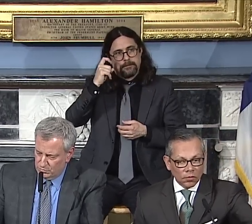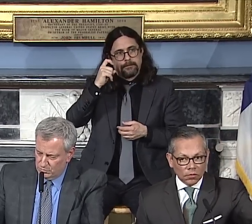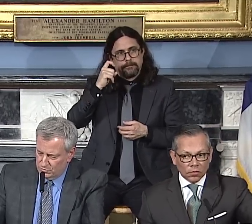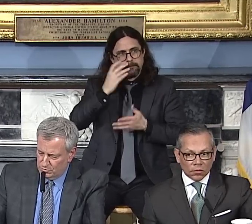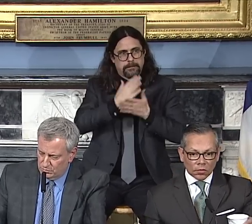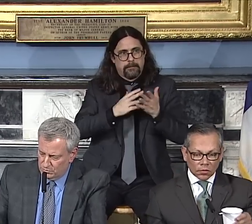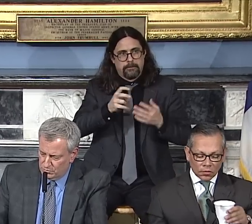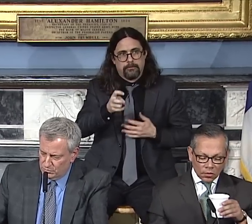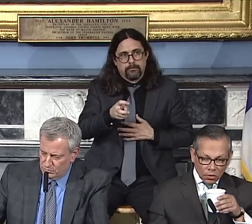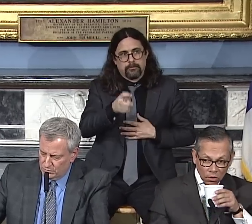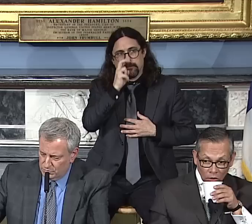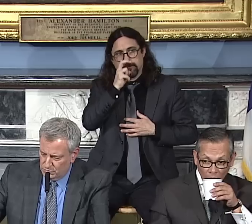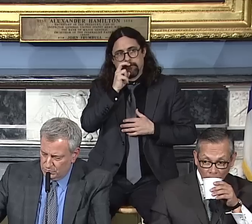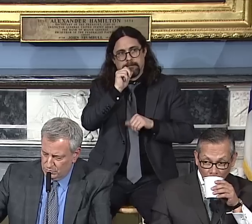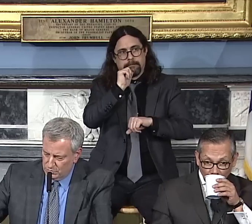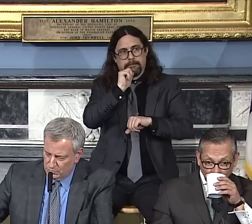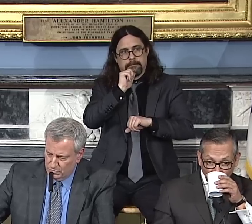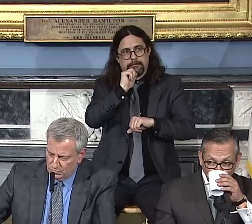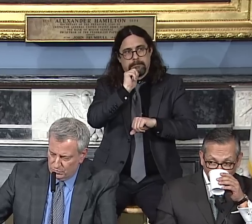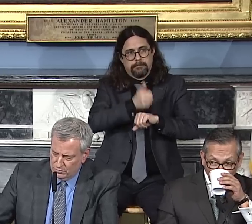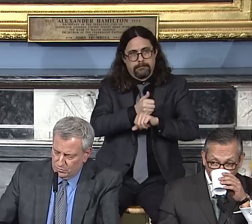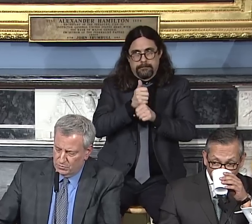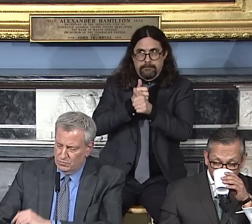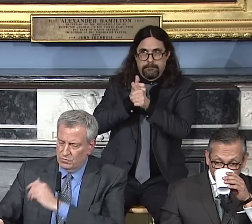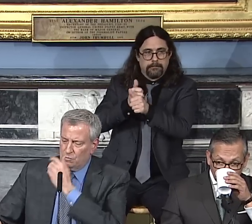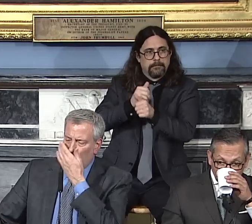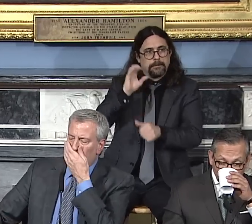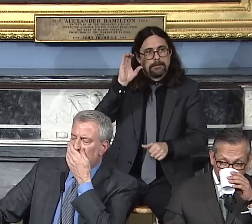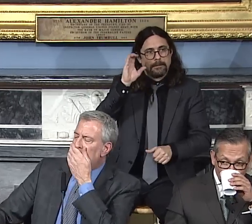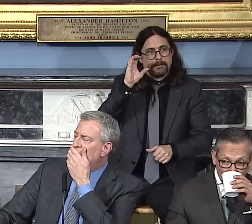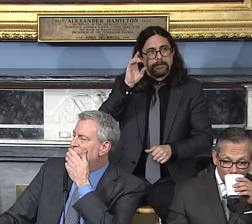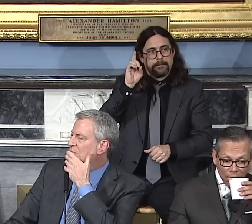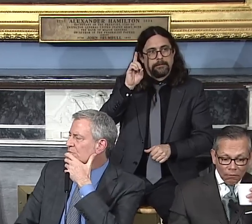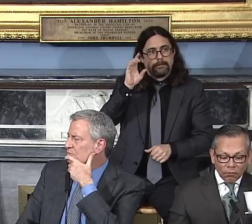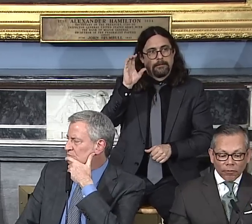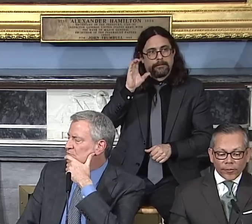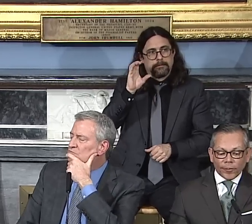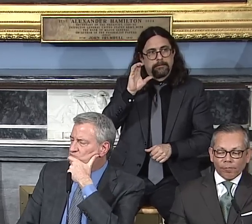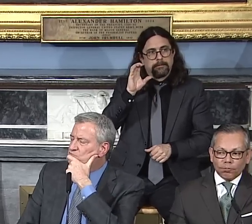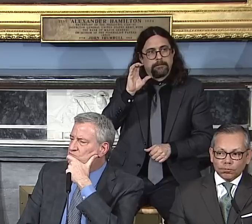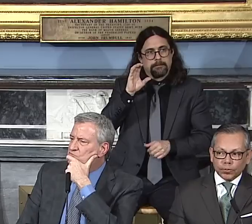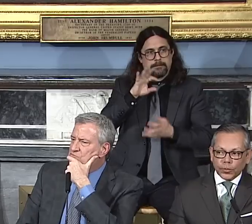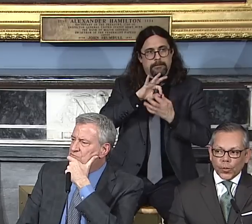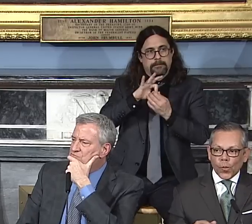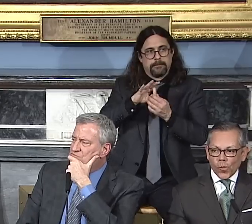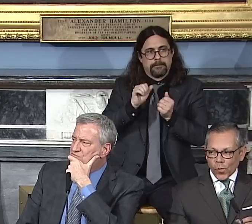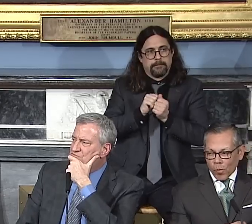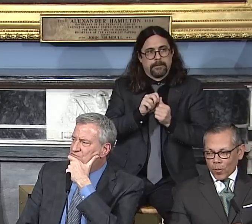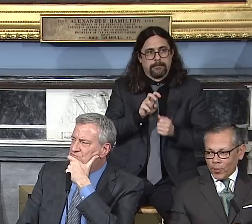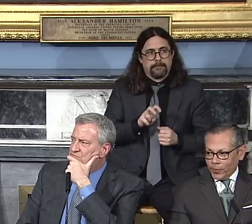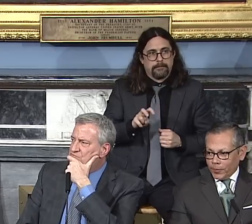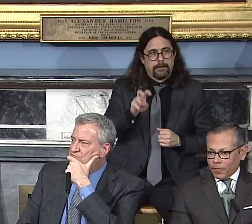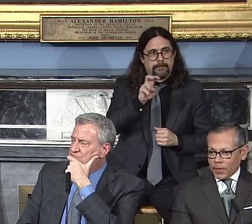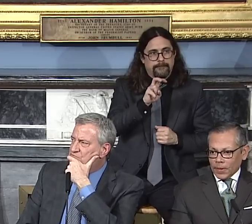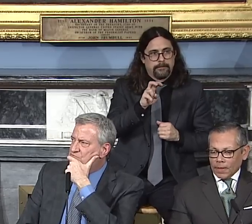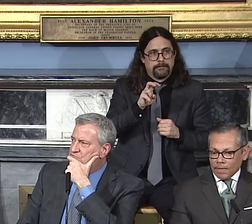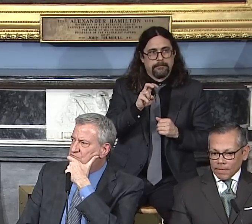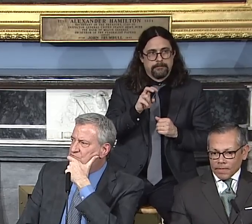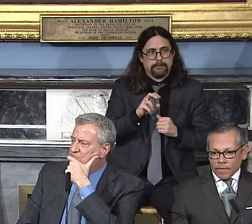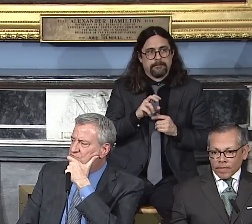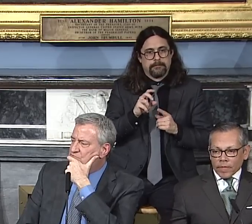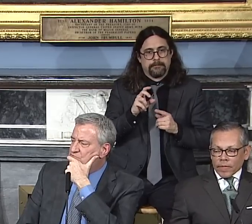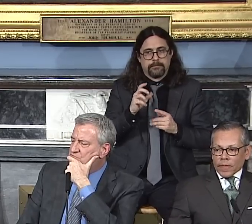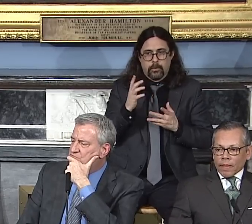put in place in terms of requiring a certain amount of travel in order to authorize the test. But as of this Monday,